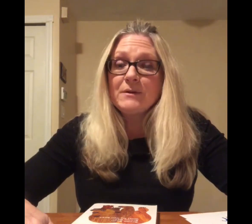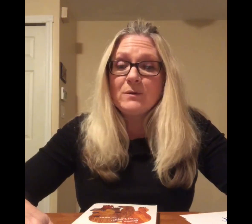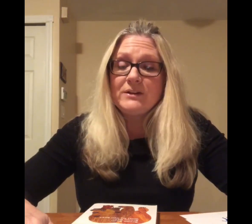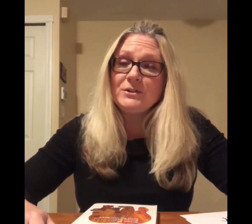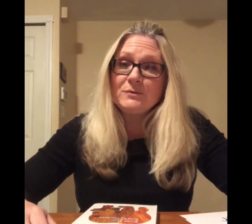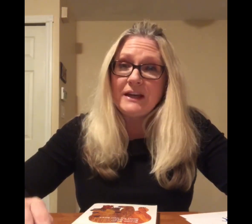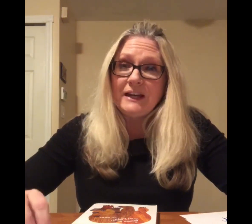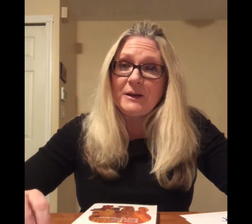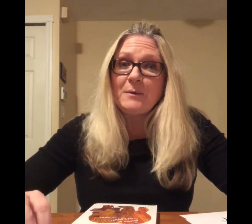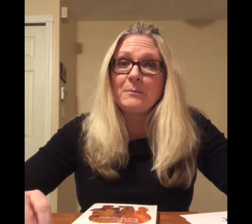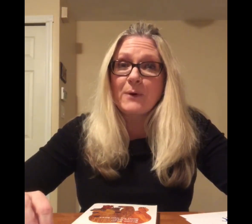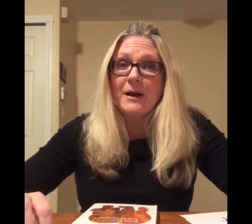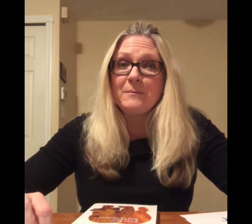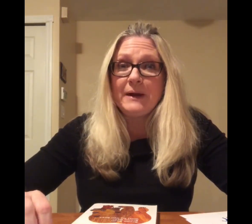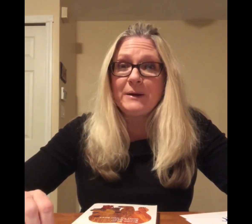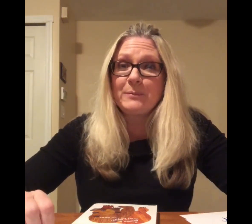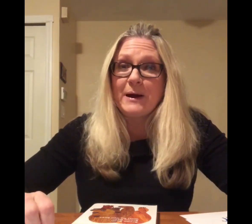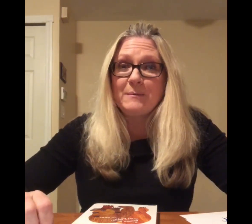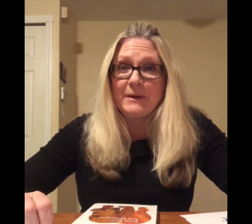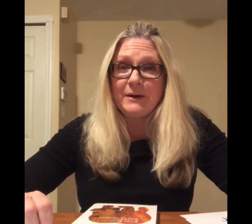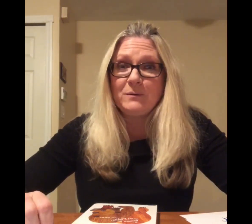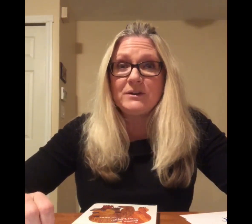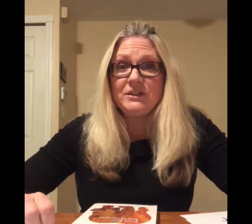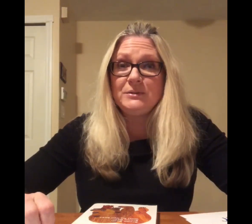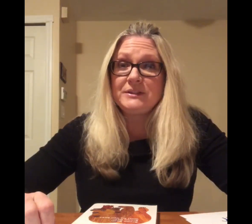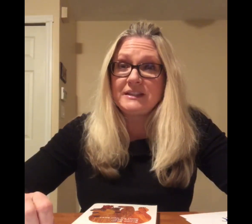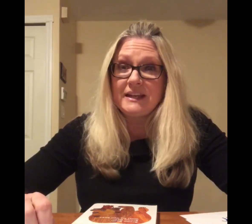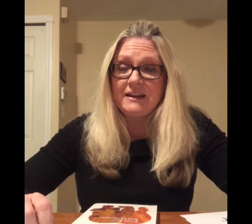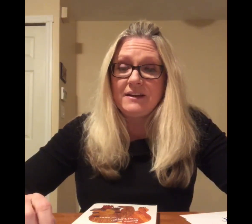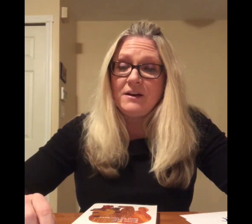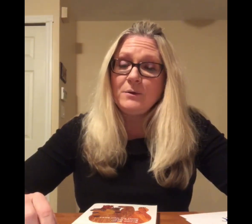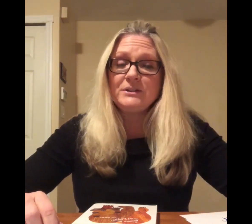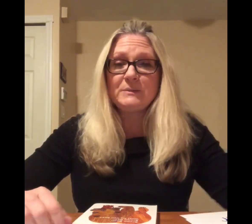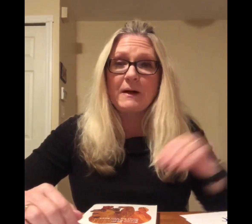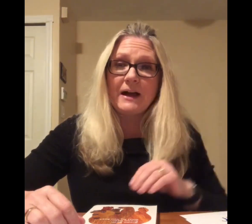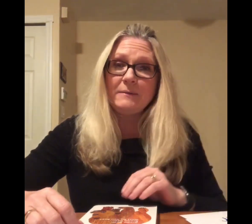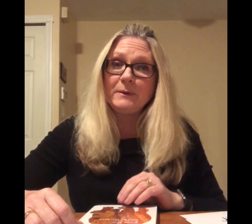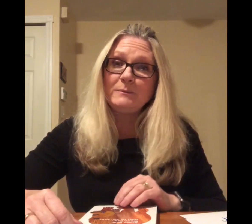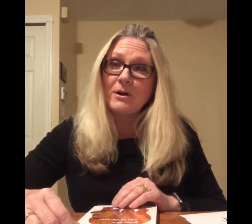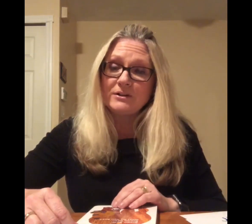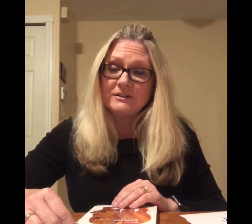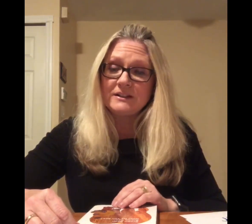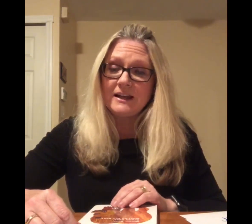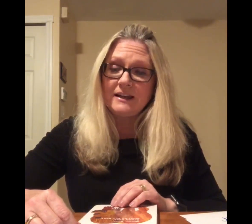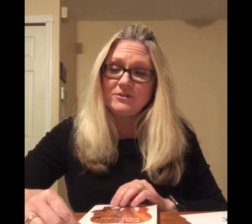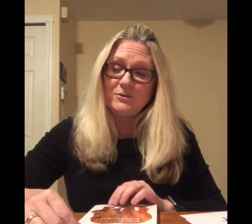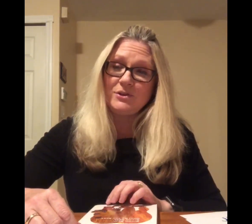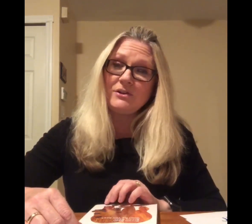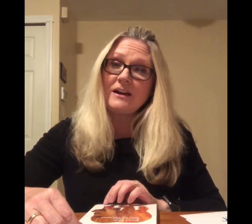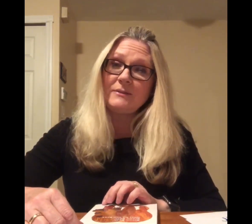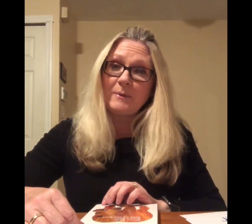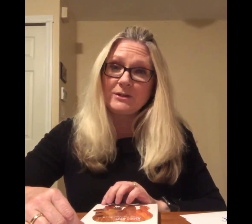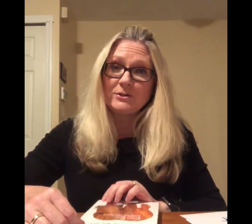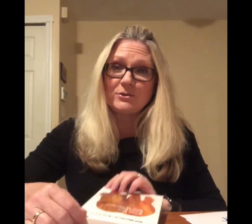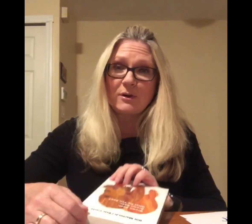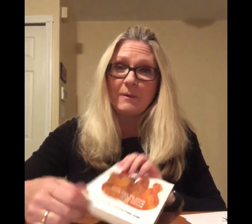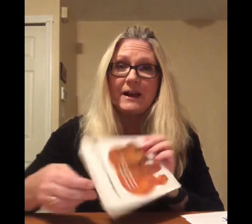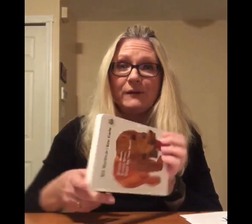to read Brown Bear, What Do You See?, which is by Bill Martin Jr., and the pictures are by Eric